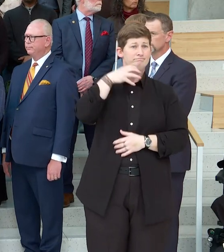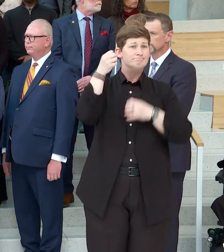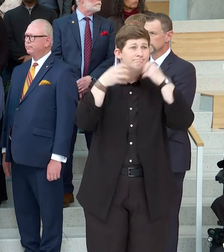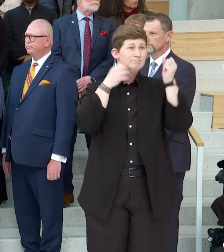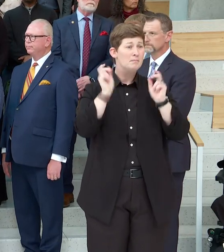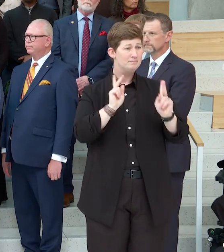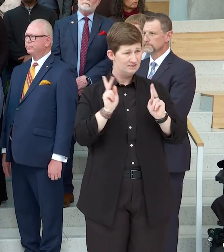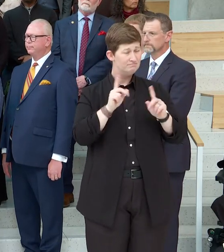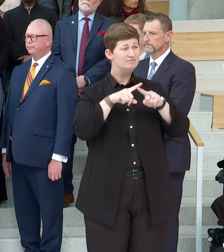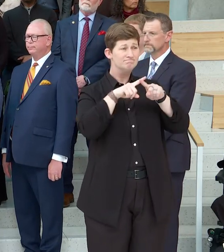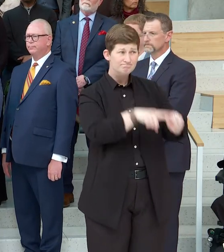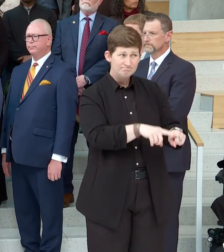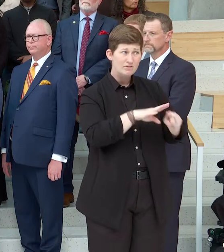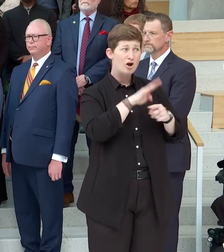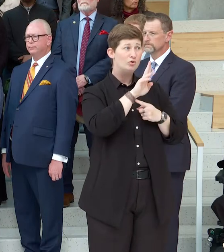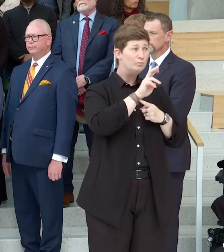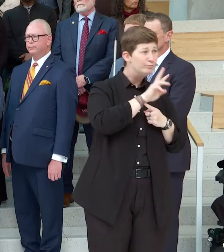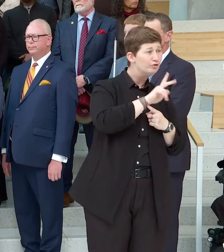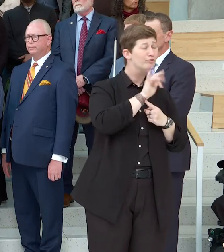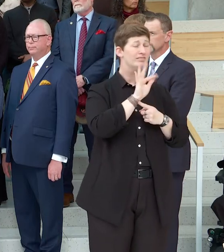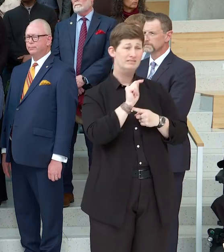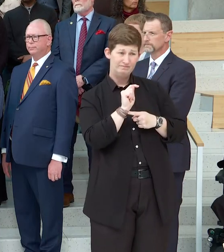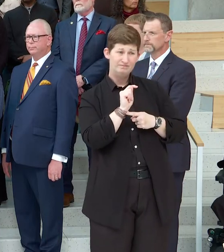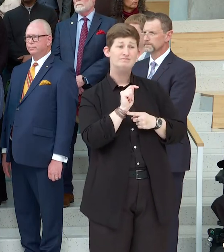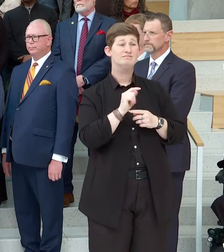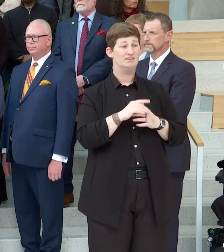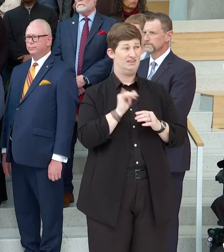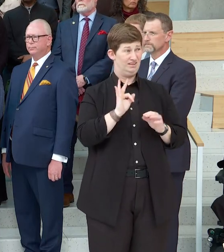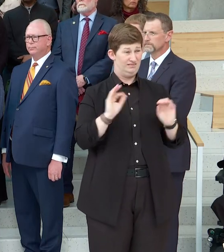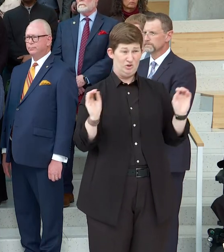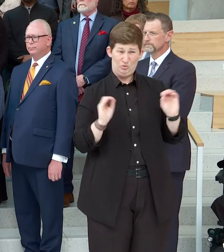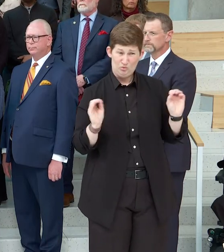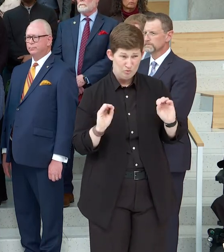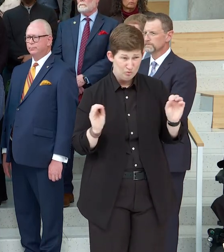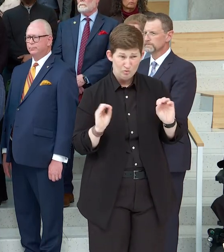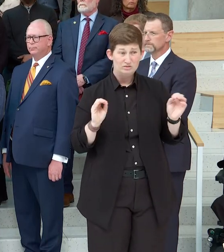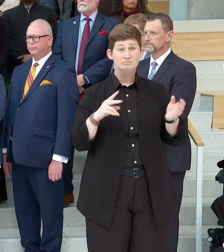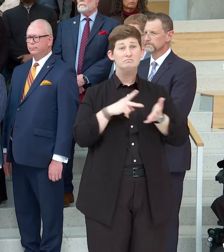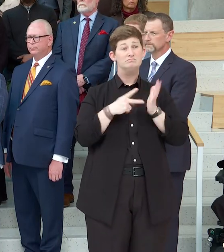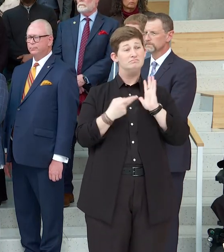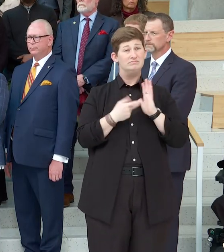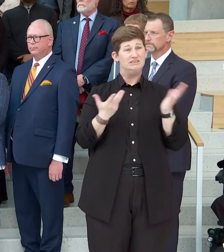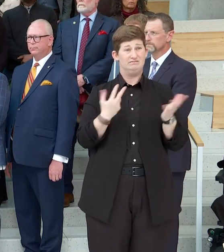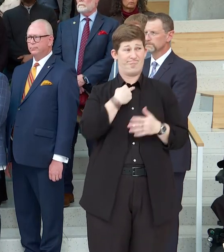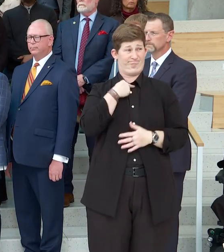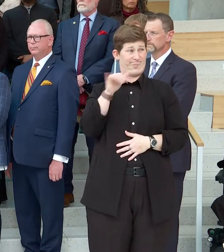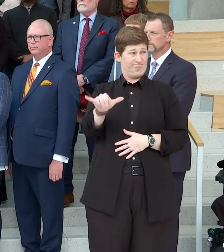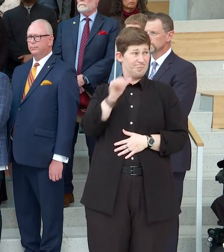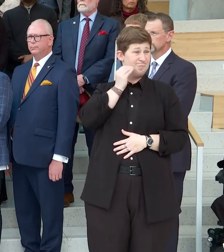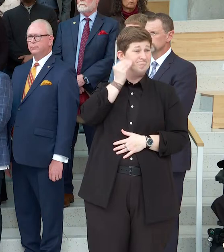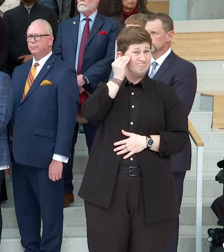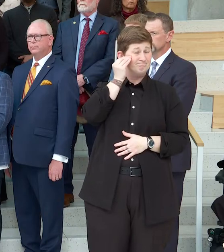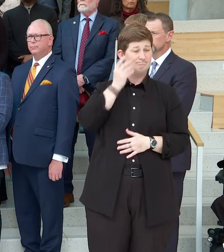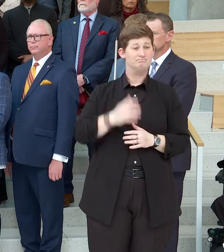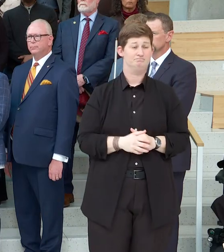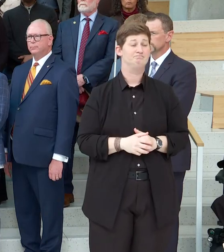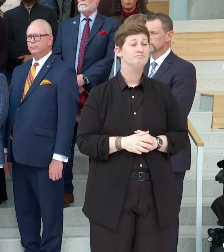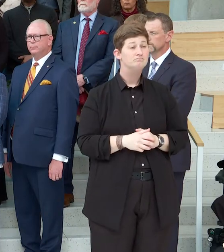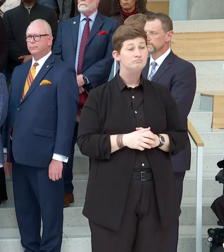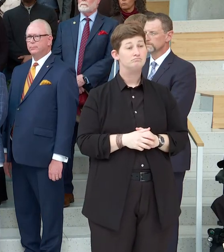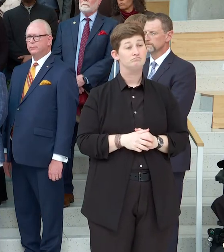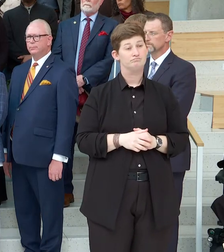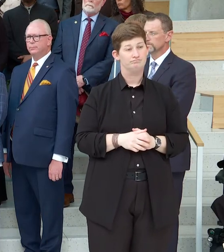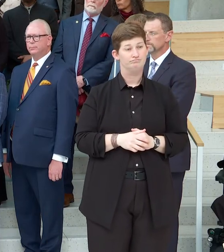be able to stay in their homes. We've got advocates for people with disabilities who rely on rideshare to get to